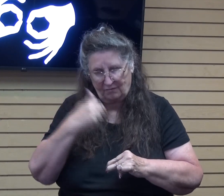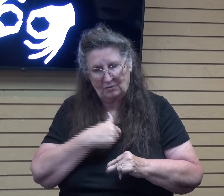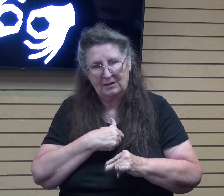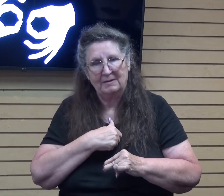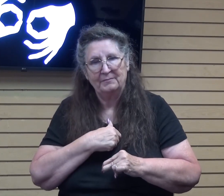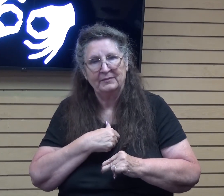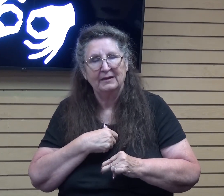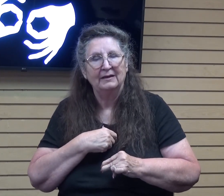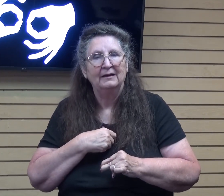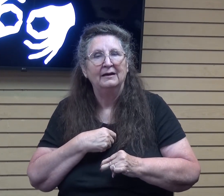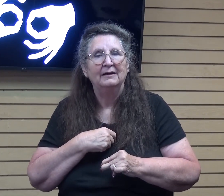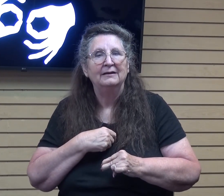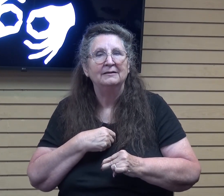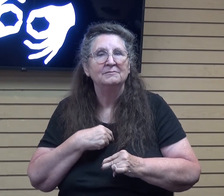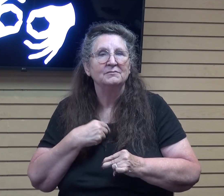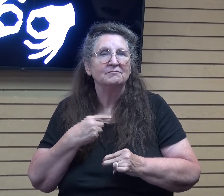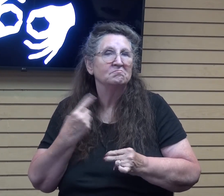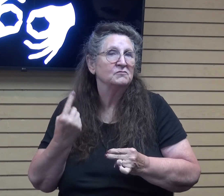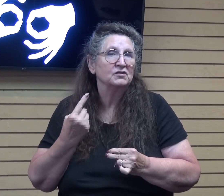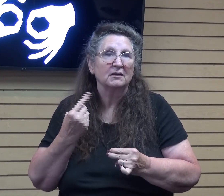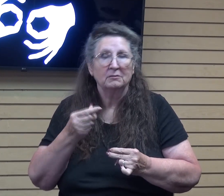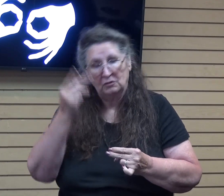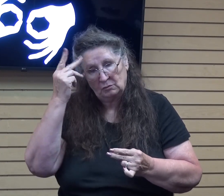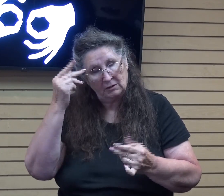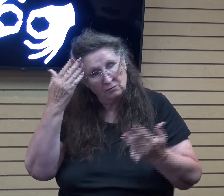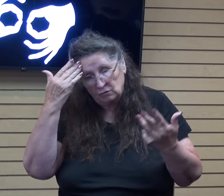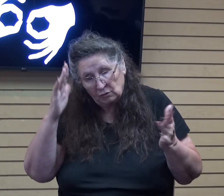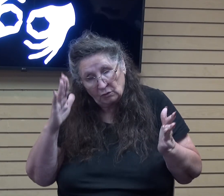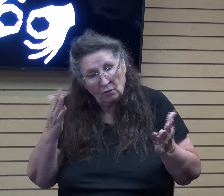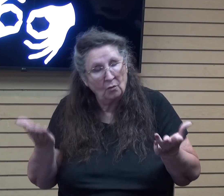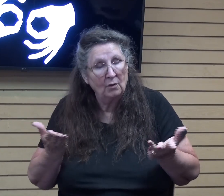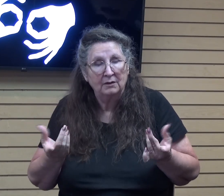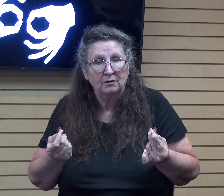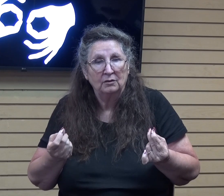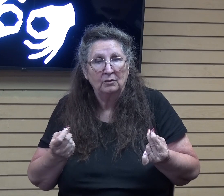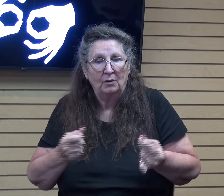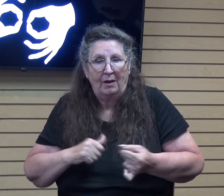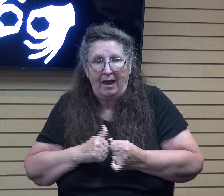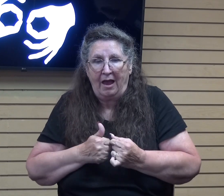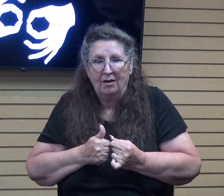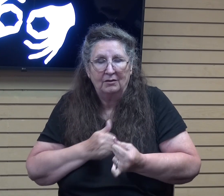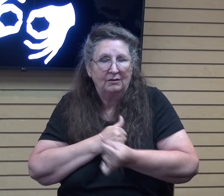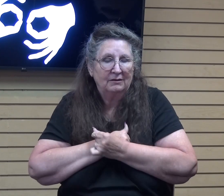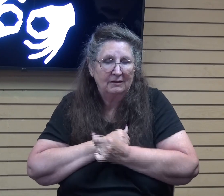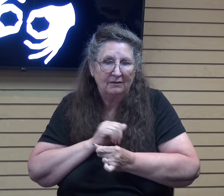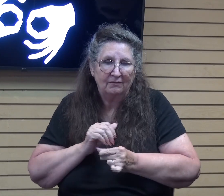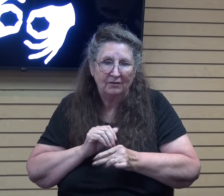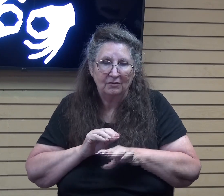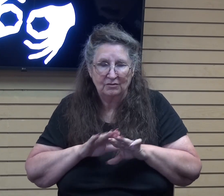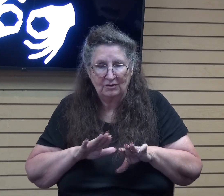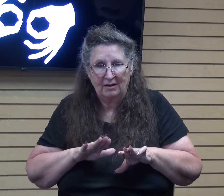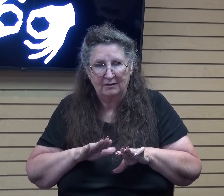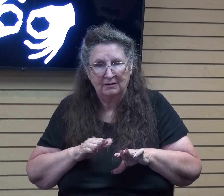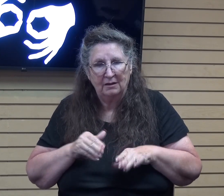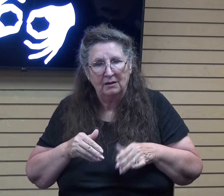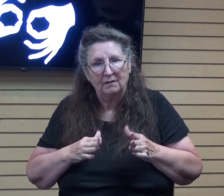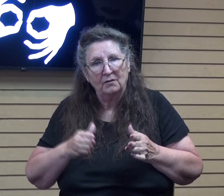Sometimes parents don't know what to do and how to love their child the way God intended when it